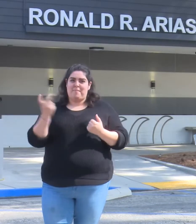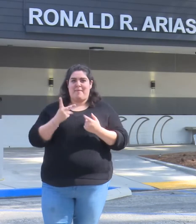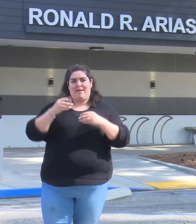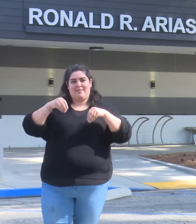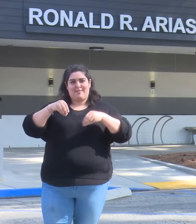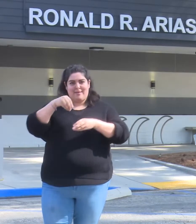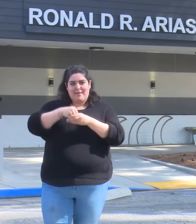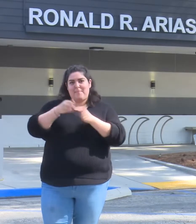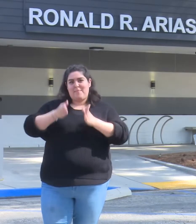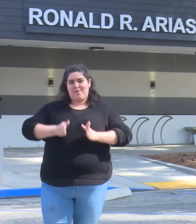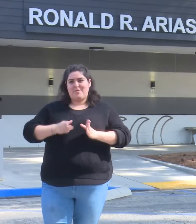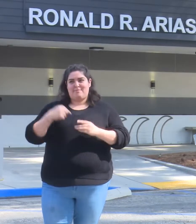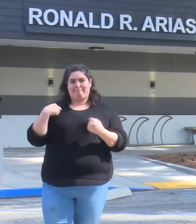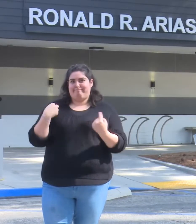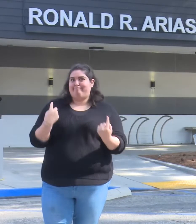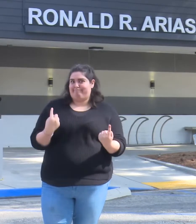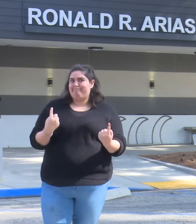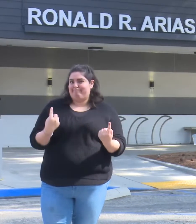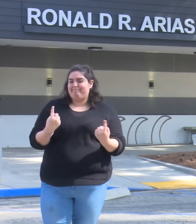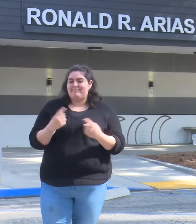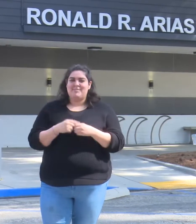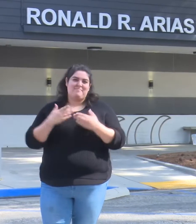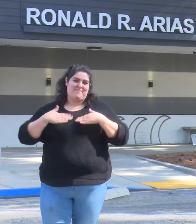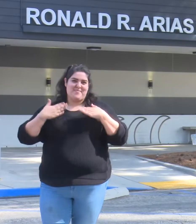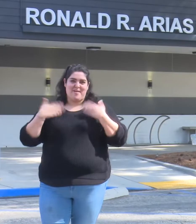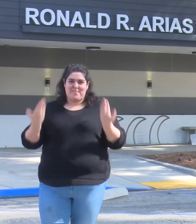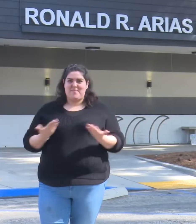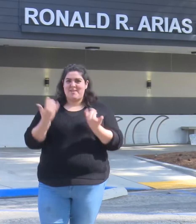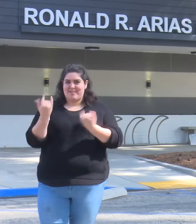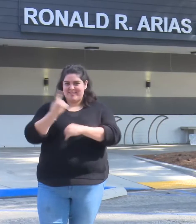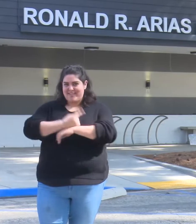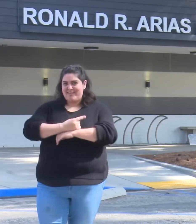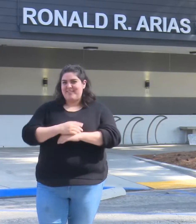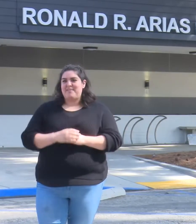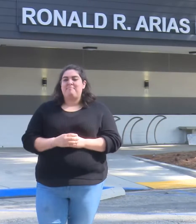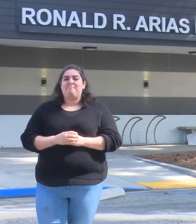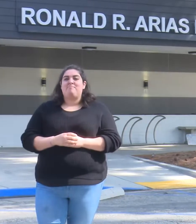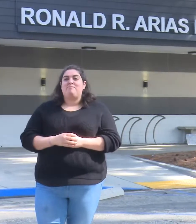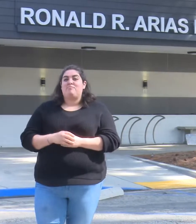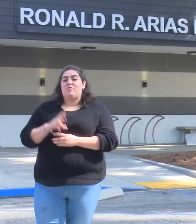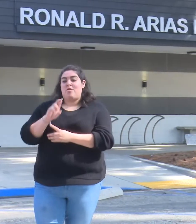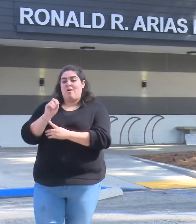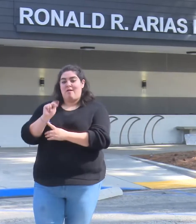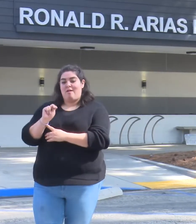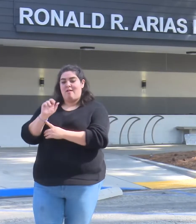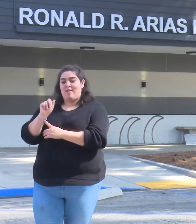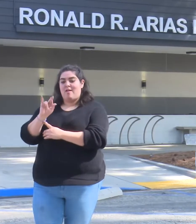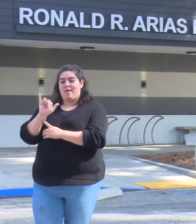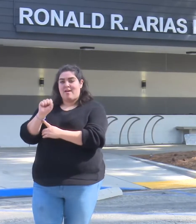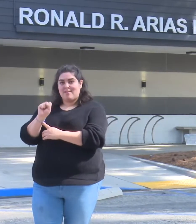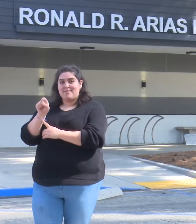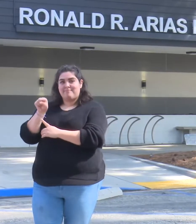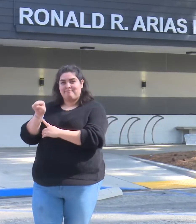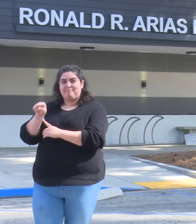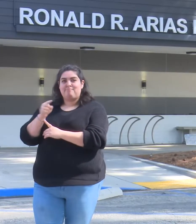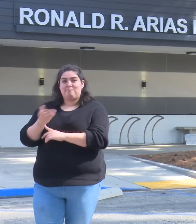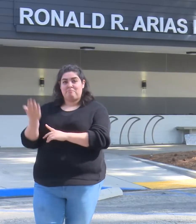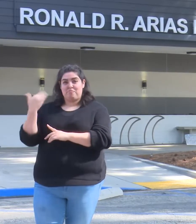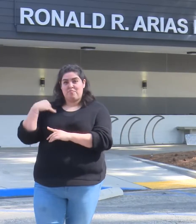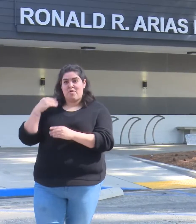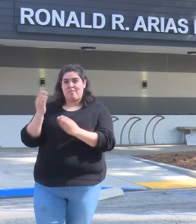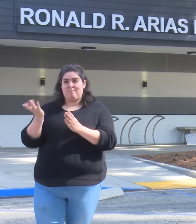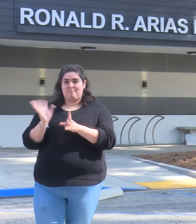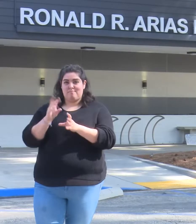and it's been a while. So I'm glad that we can be here. So Ron Arias served in Long Beach Health and Human